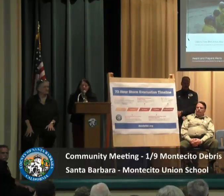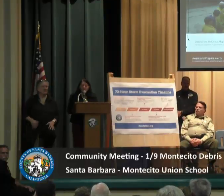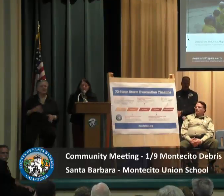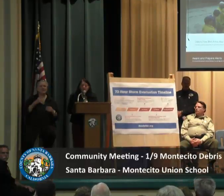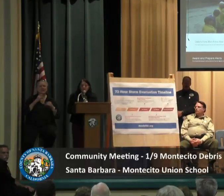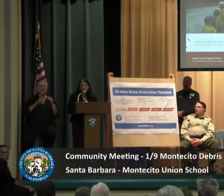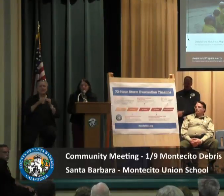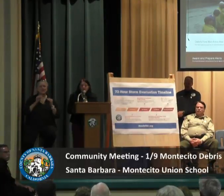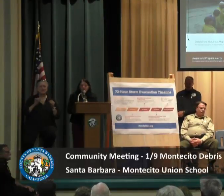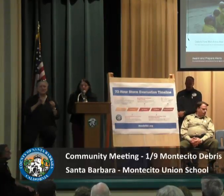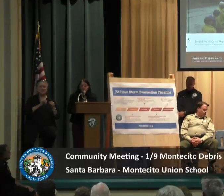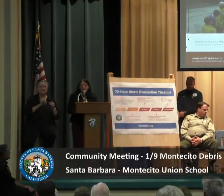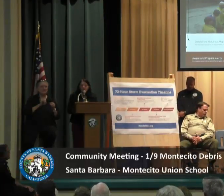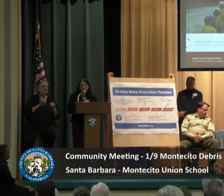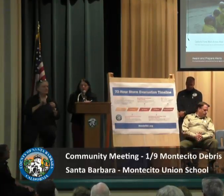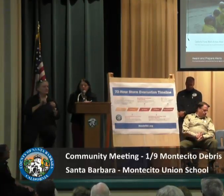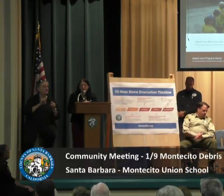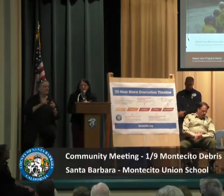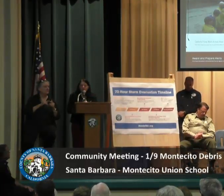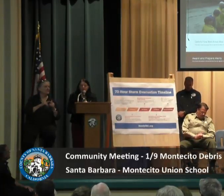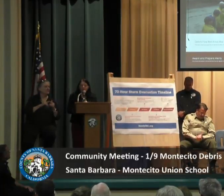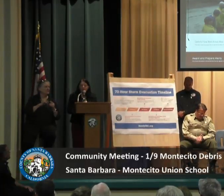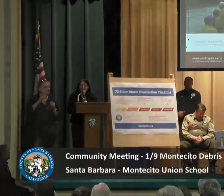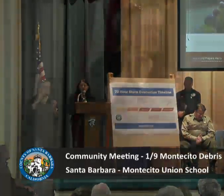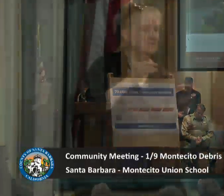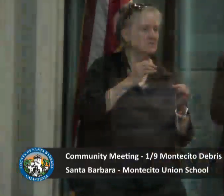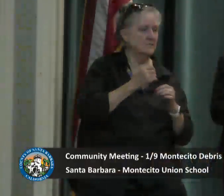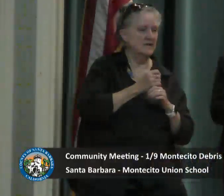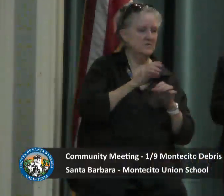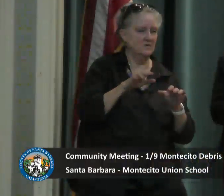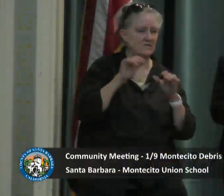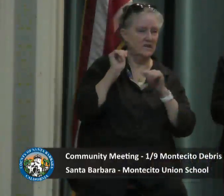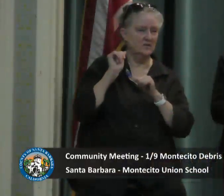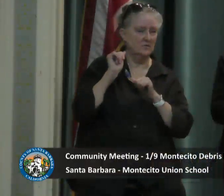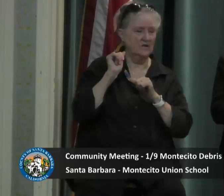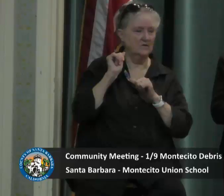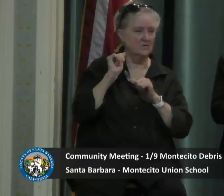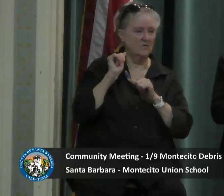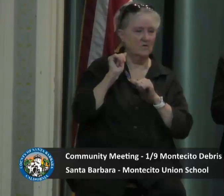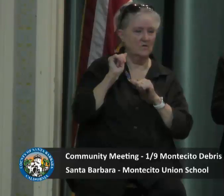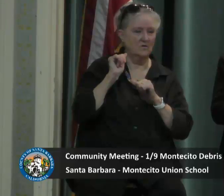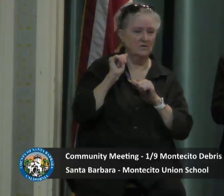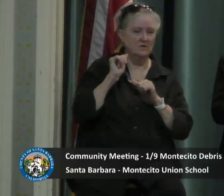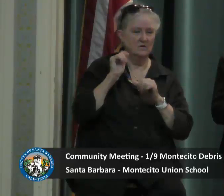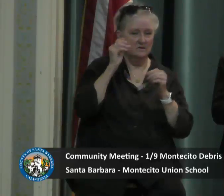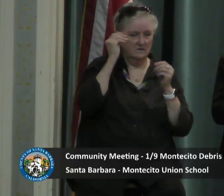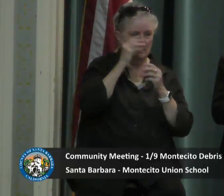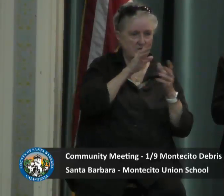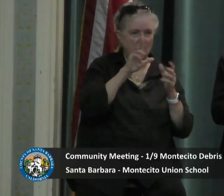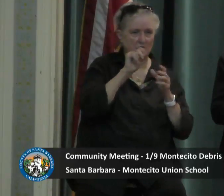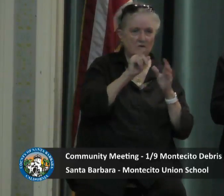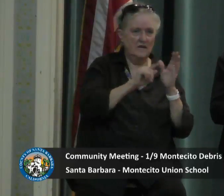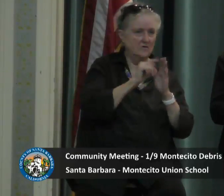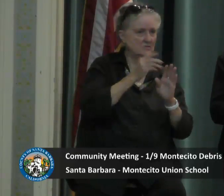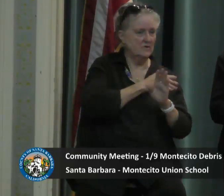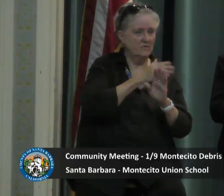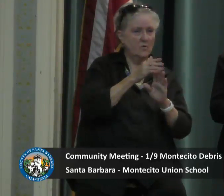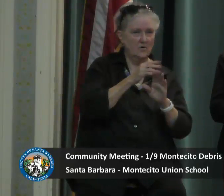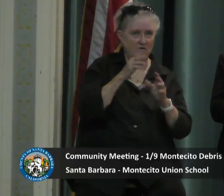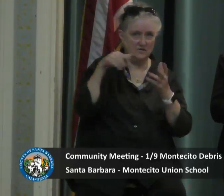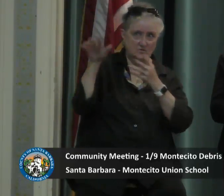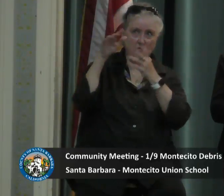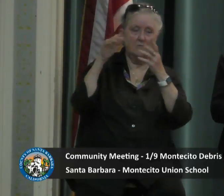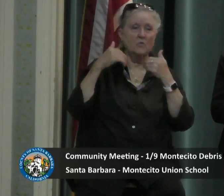I'd like to add too that when the decision was made to evacuate or issue our notices 30 hours before the storm, we actually